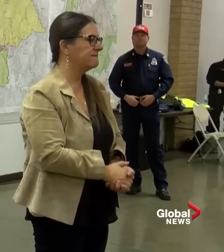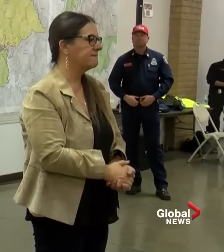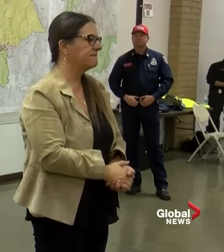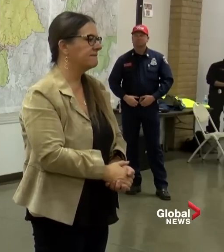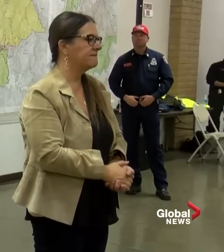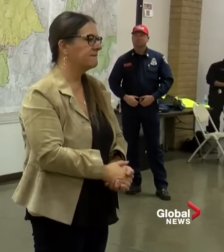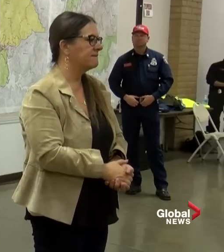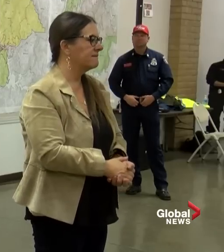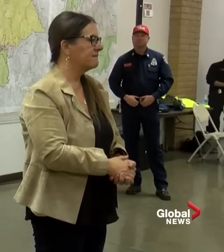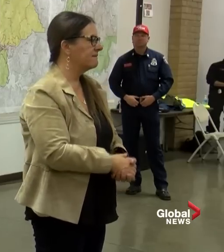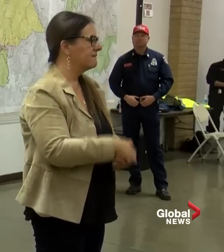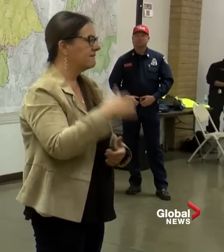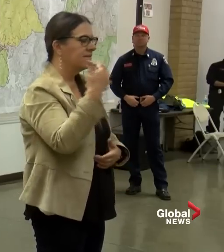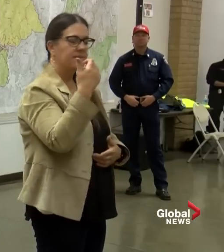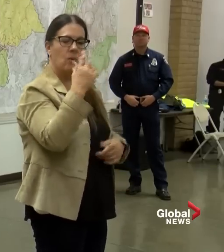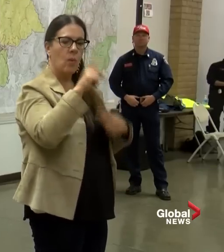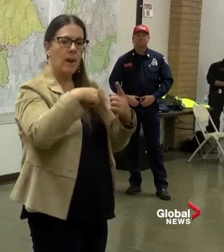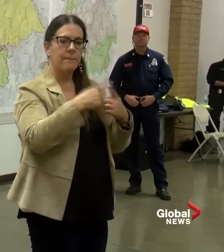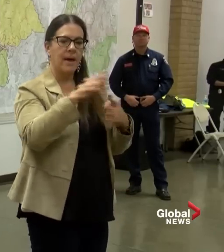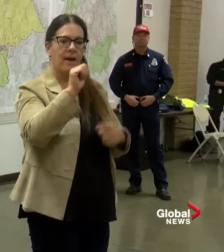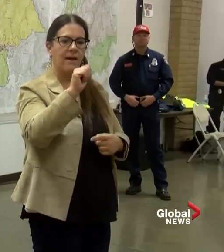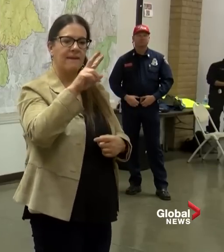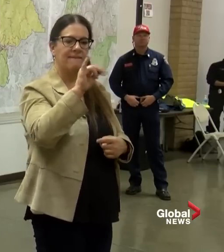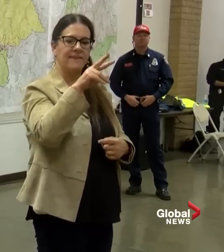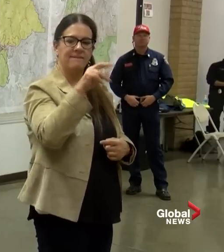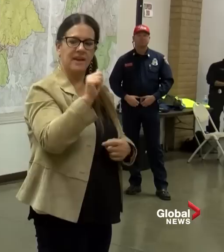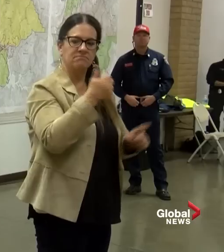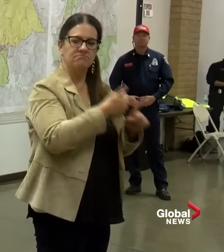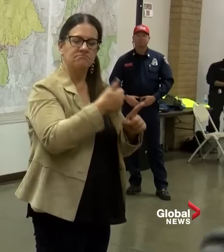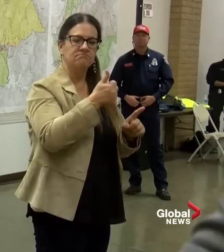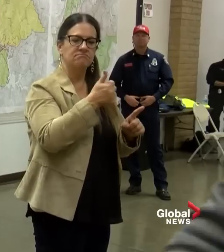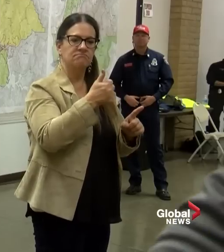How about Aviva Braun, the meteorologist?